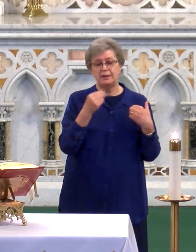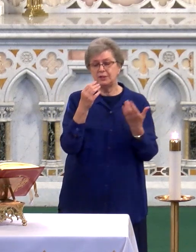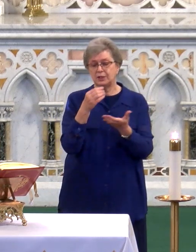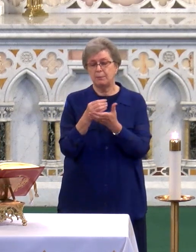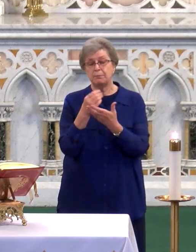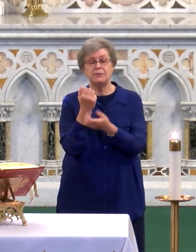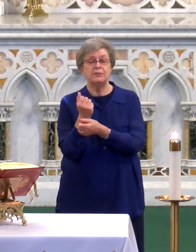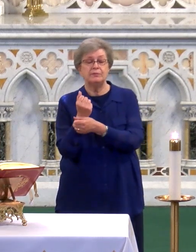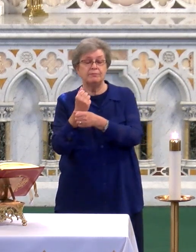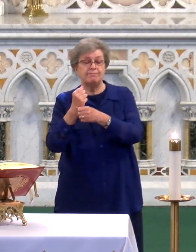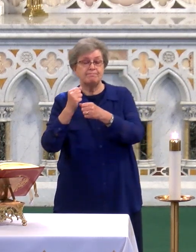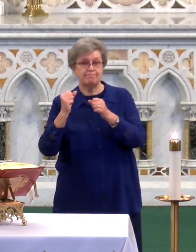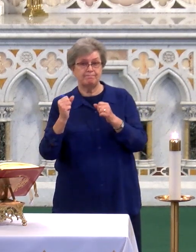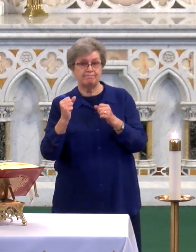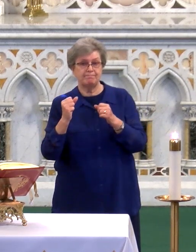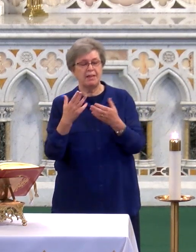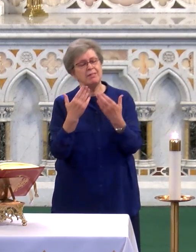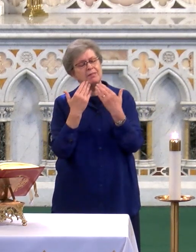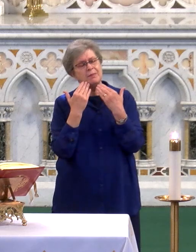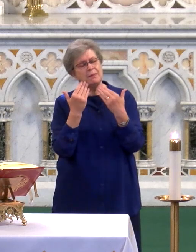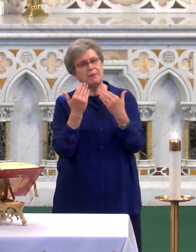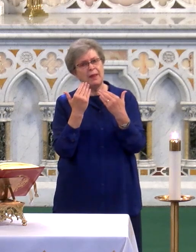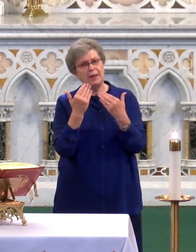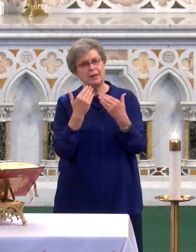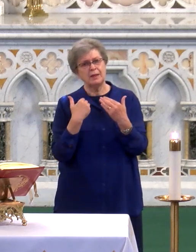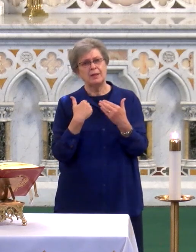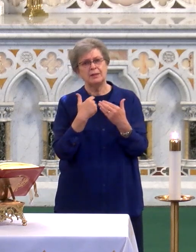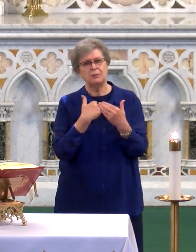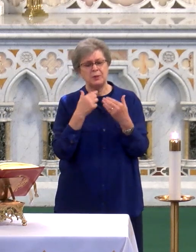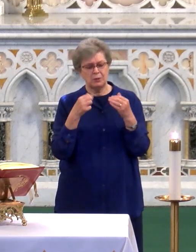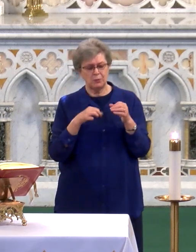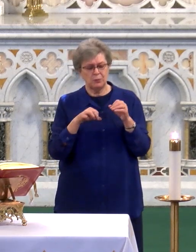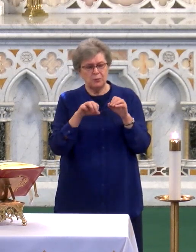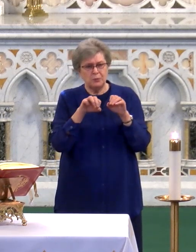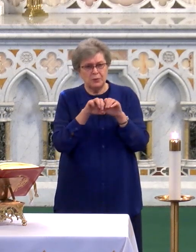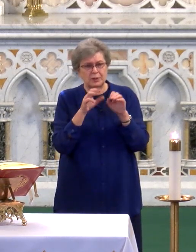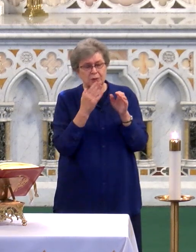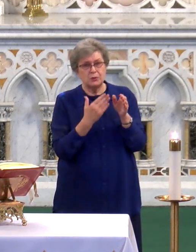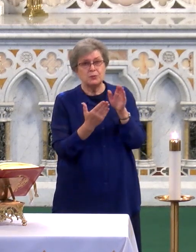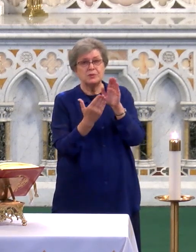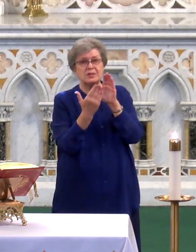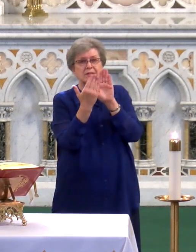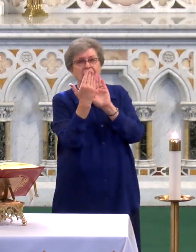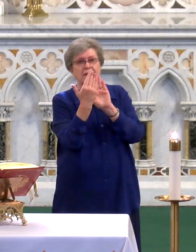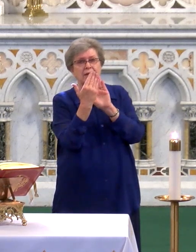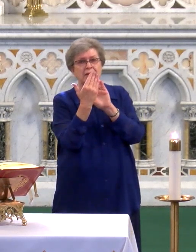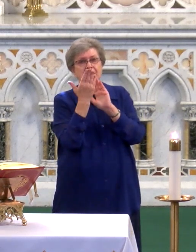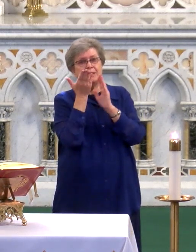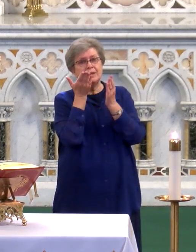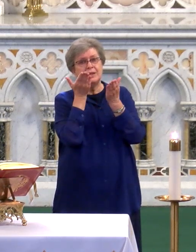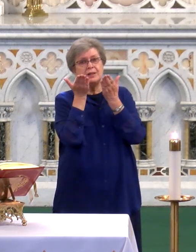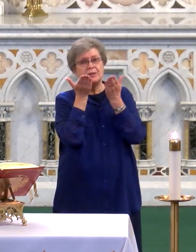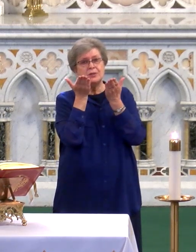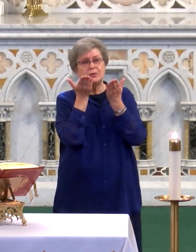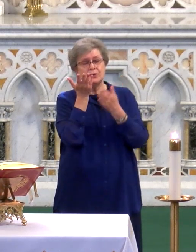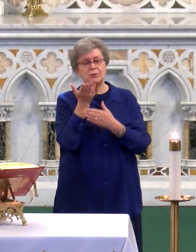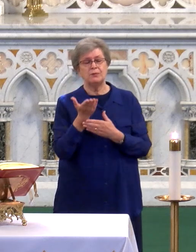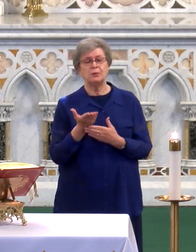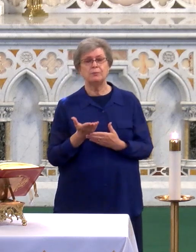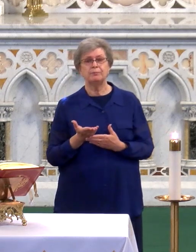of salvation, giving thanks that you have held us worthy to be in your presence and minister to